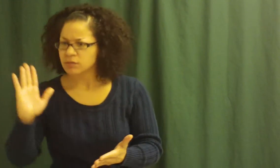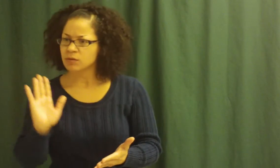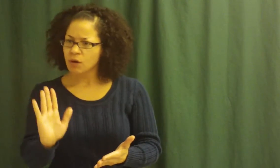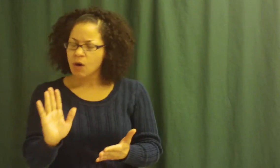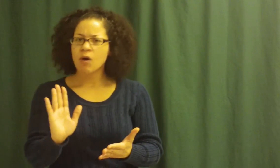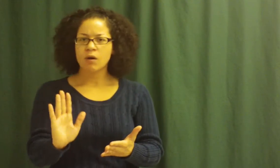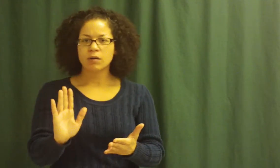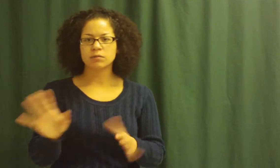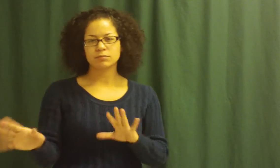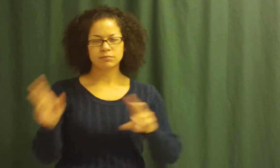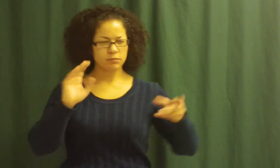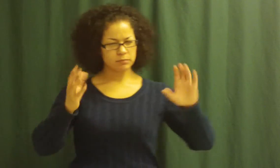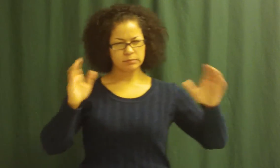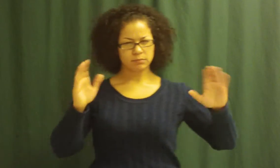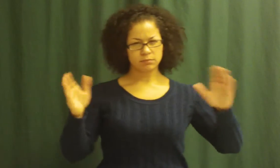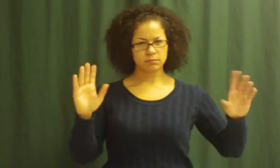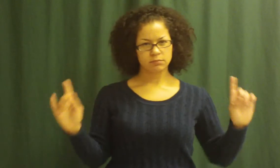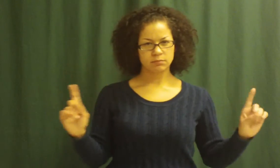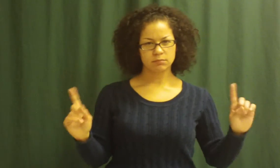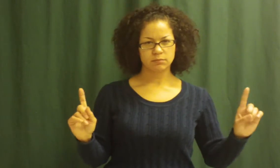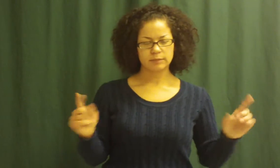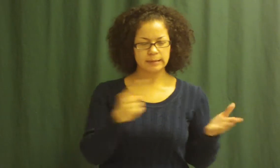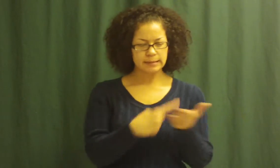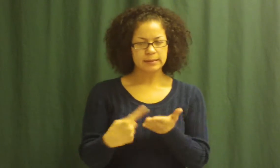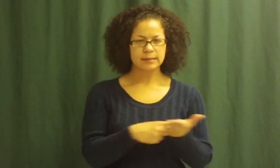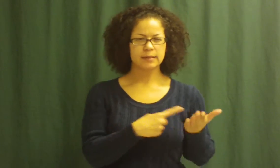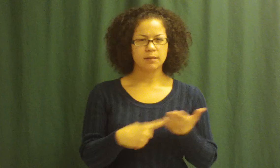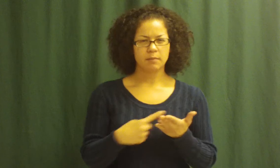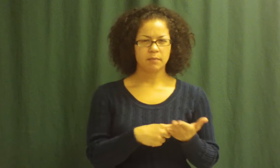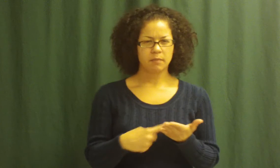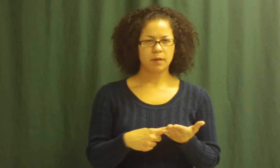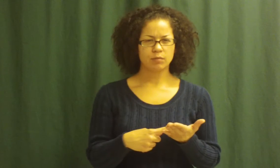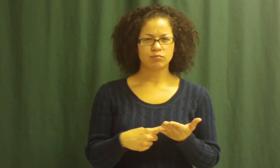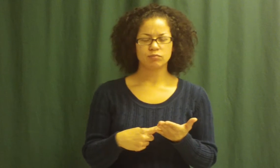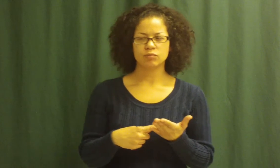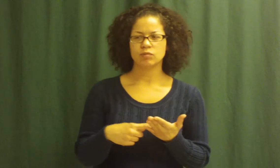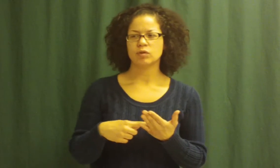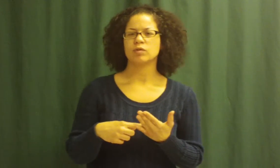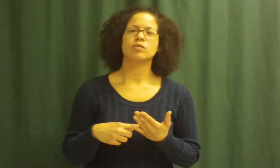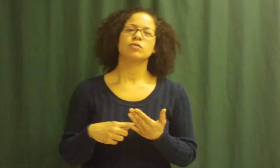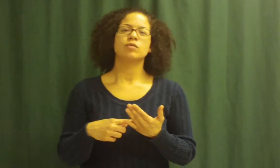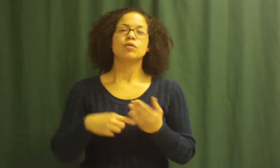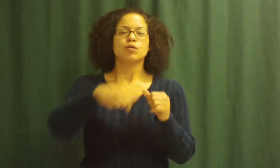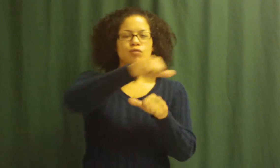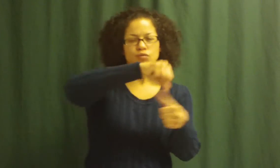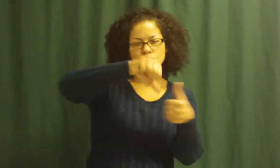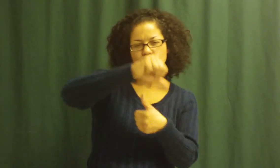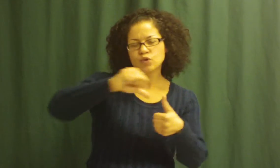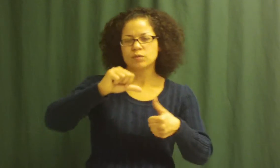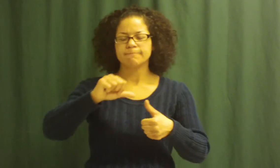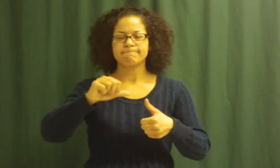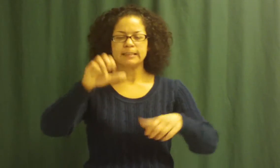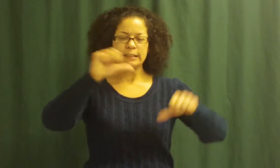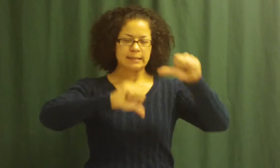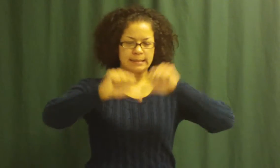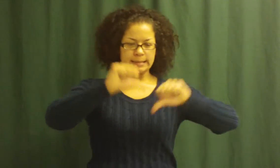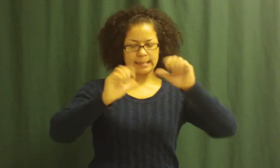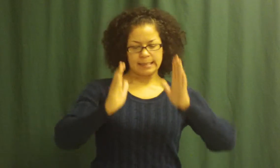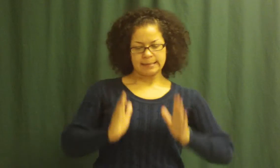This fundamental debate has given social scientists and others insights into human